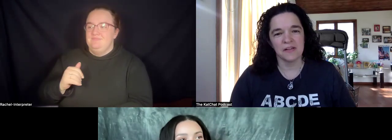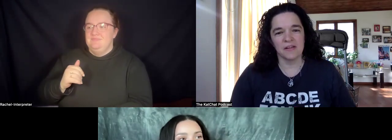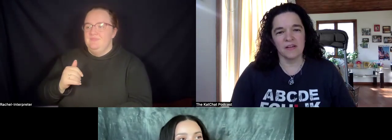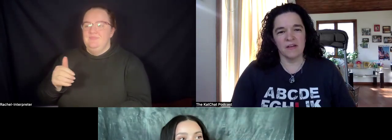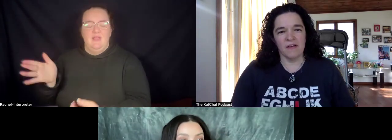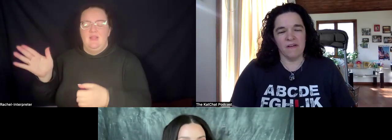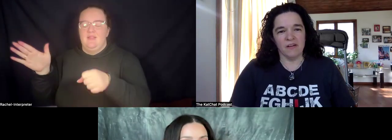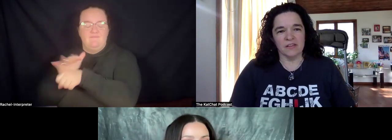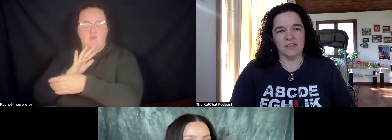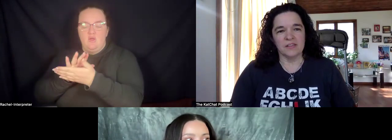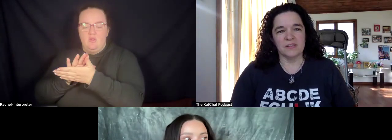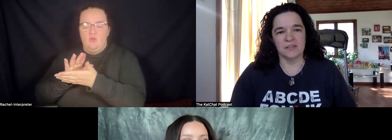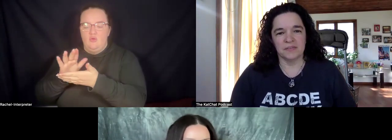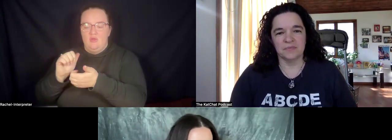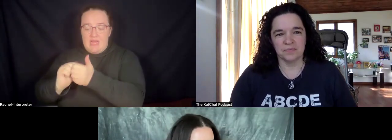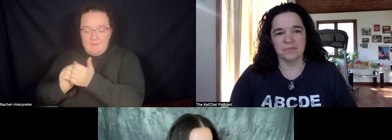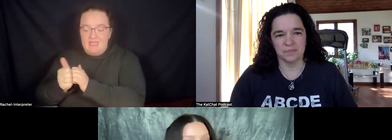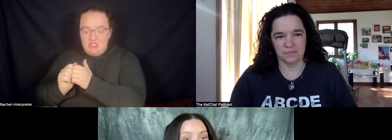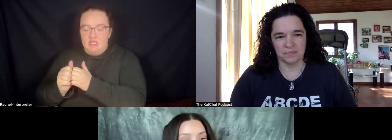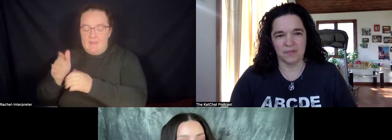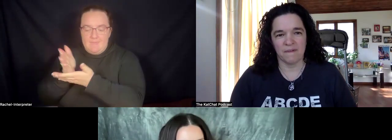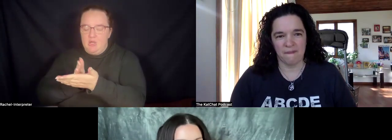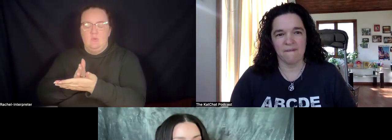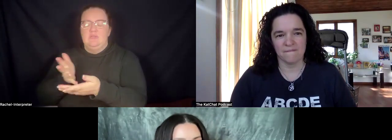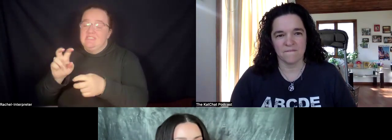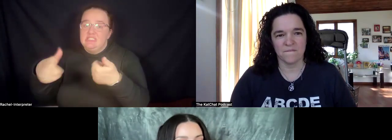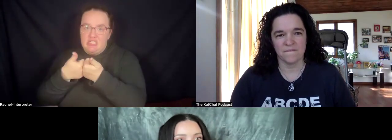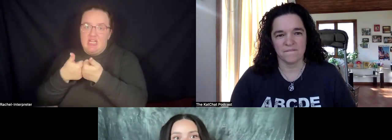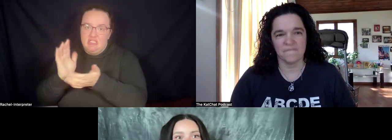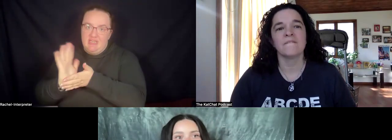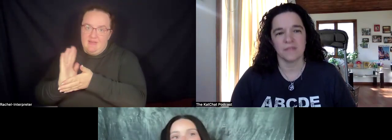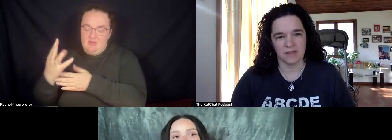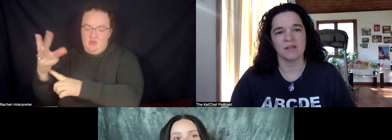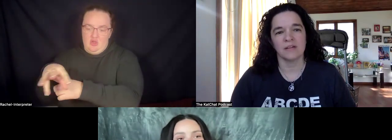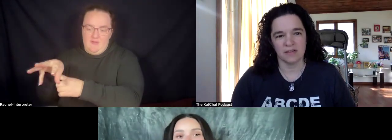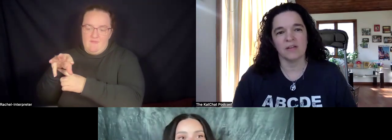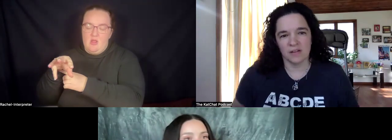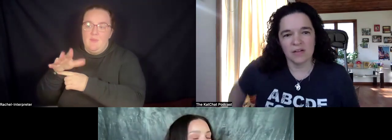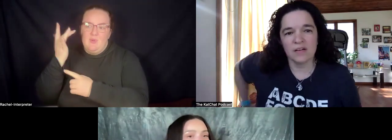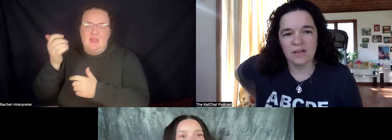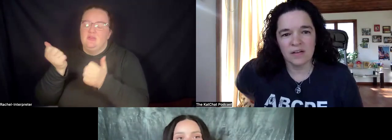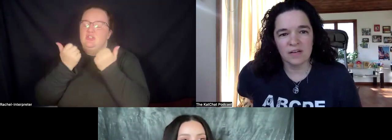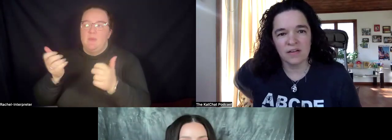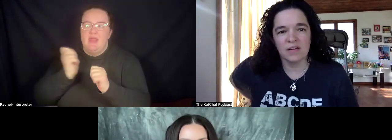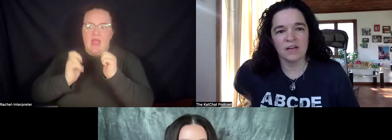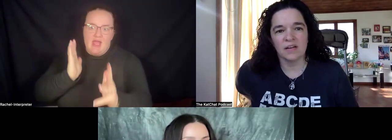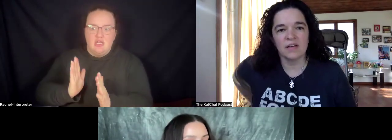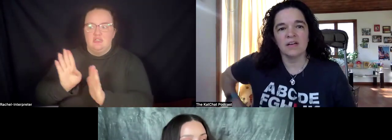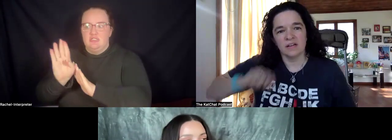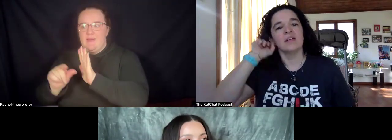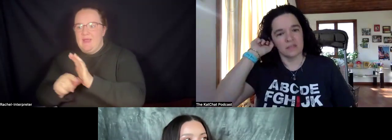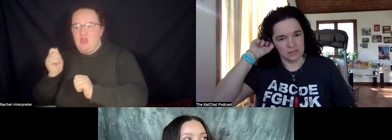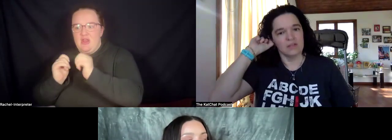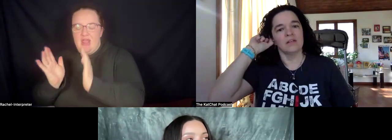sequence of the rapping competition was quite a challenge to film because there were just so many actors, so many background performers